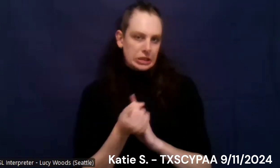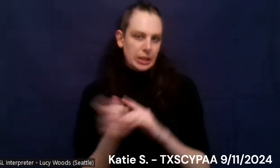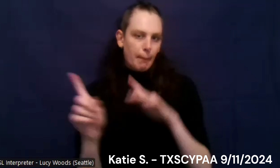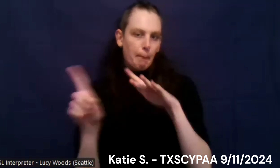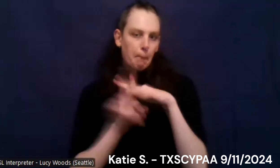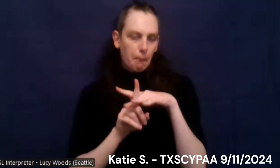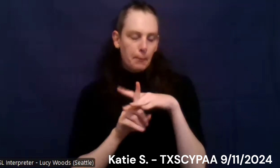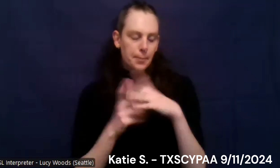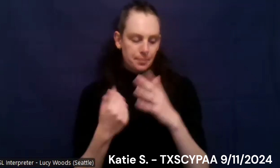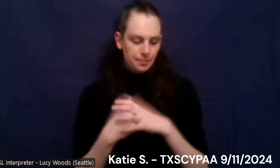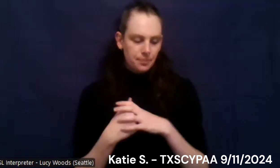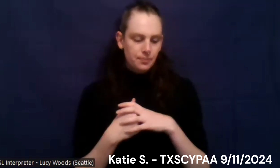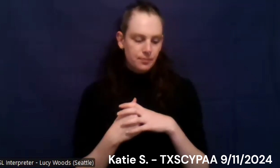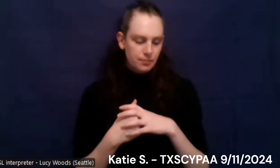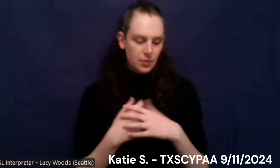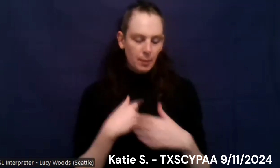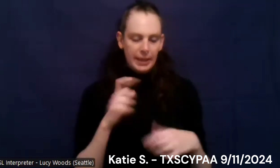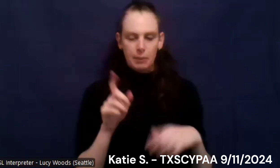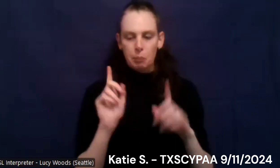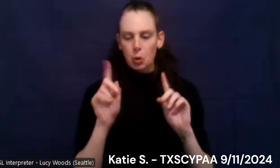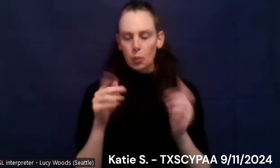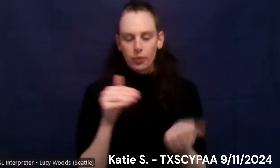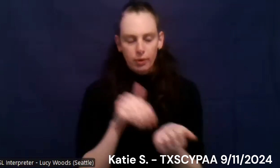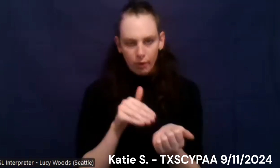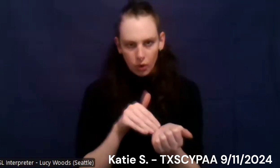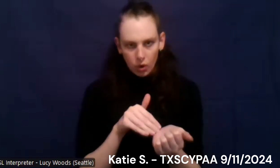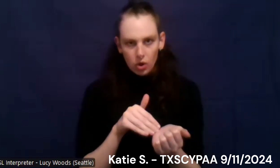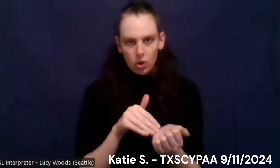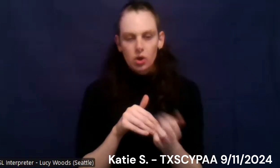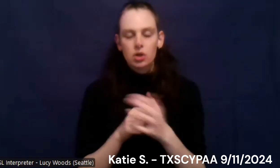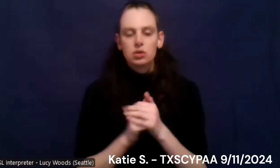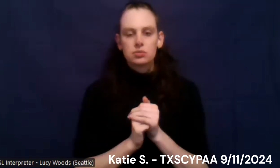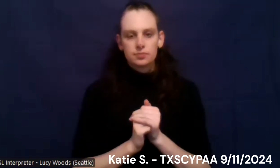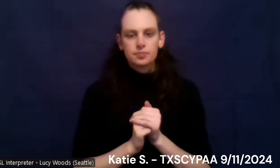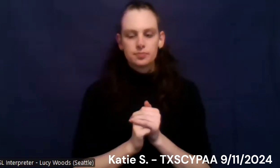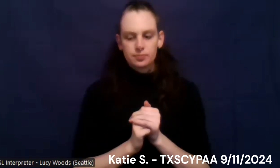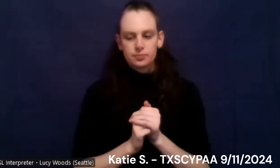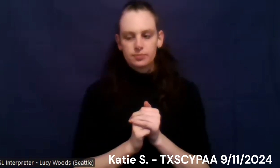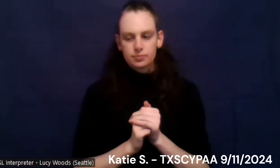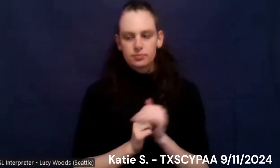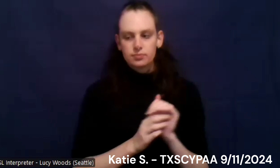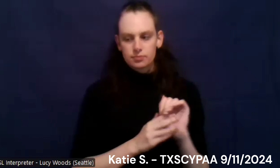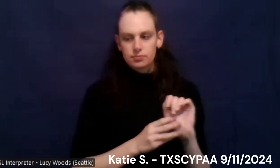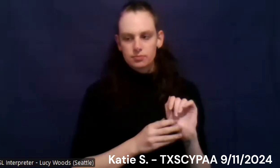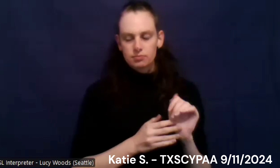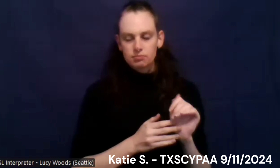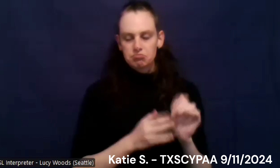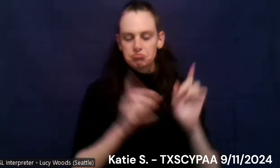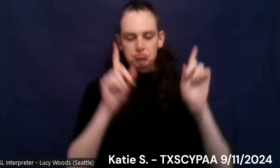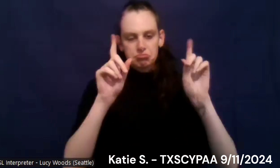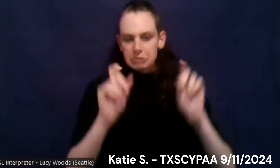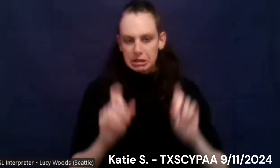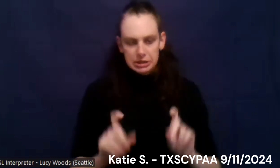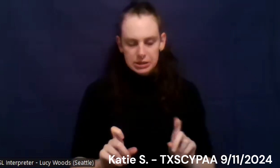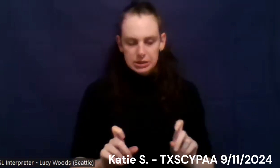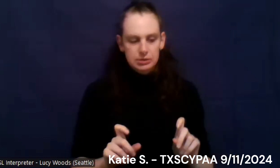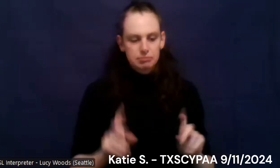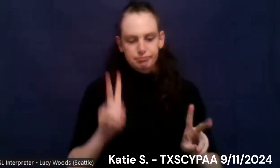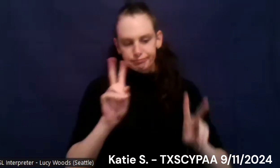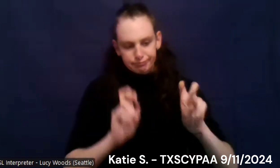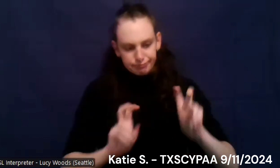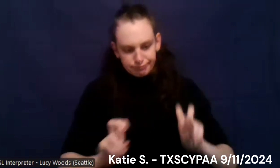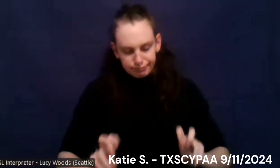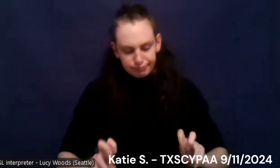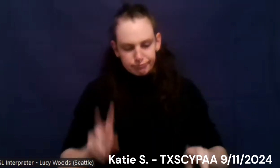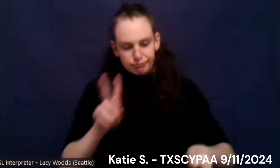led me to the doctors, and the doctors did um, some tests on me. And they said to